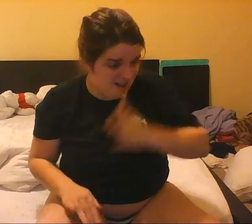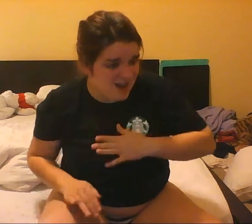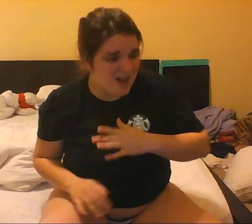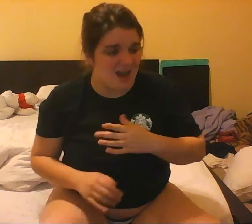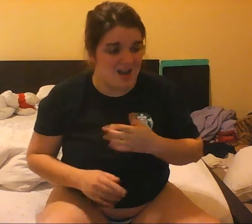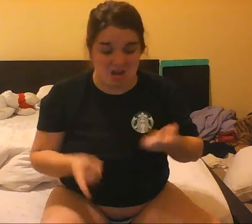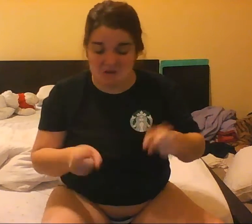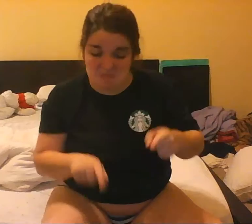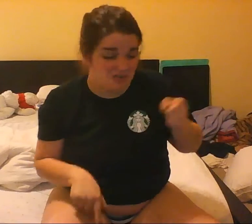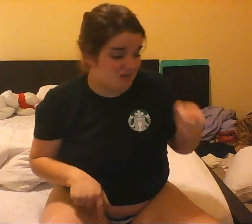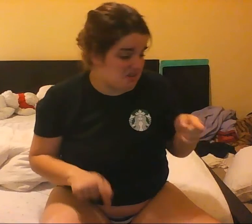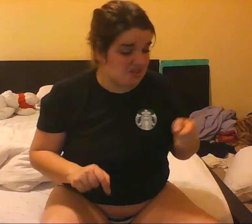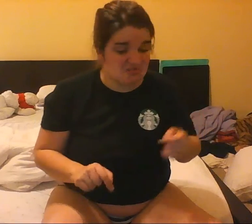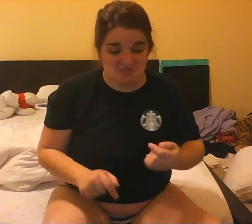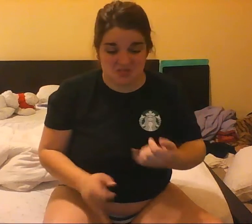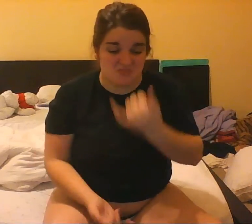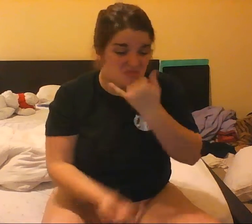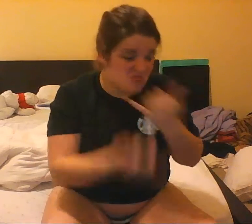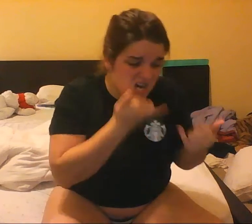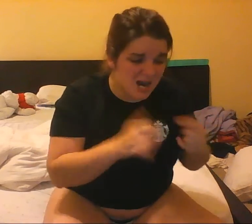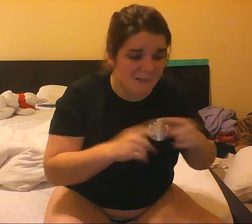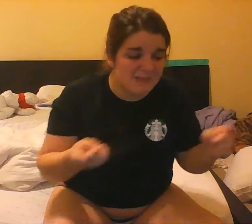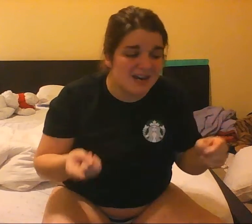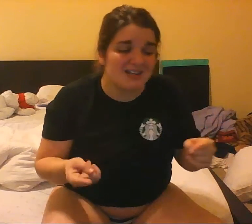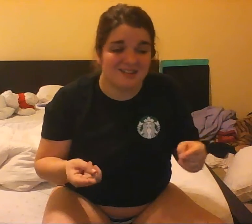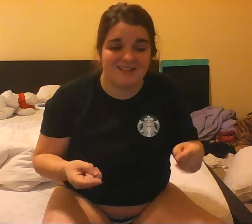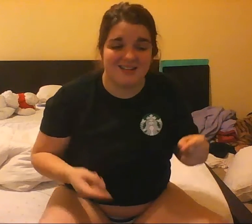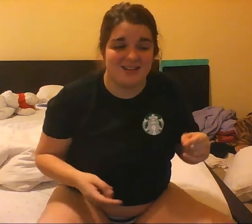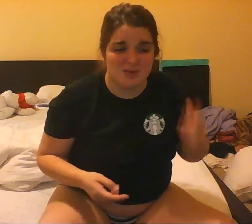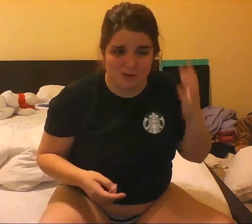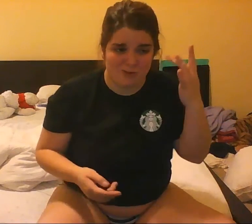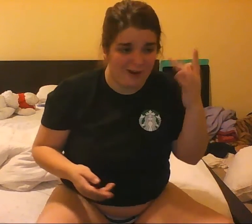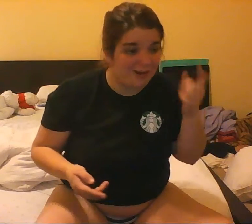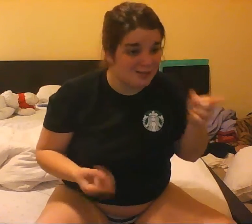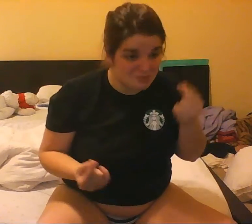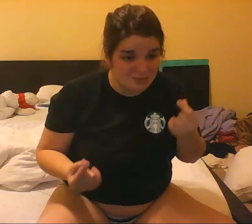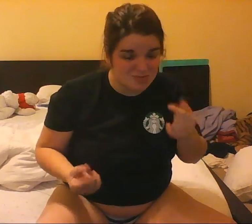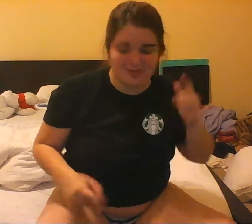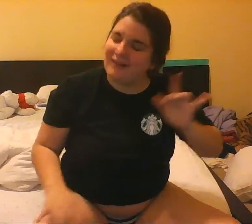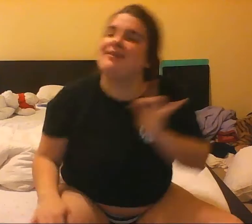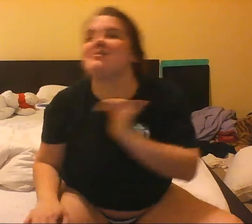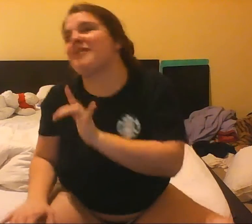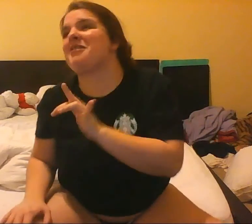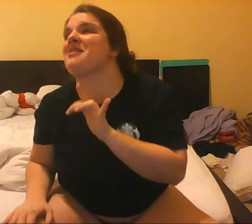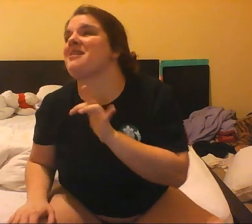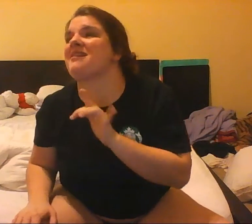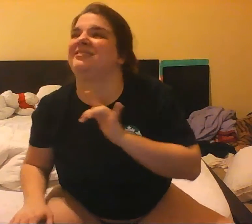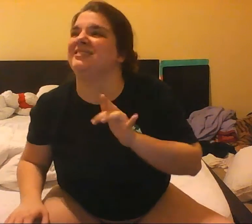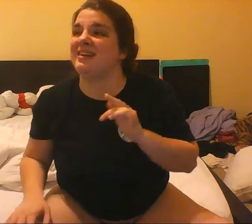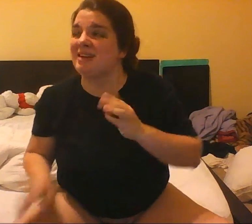out of pure love. Yeah. You know, wearing her down, because if you're on a spaceship forever with someone, maybe eventually you're like, well, yeah,